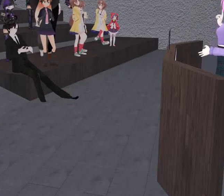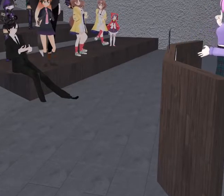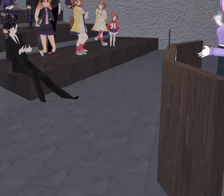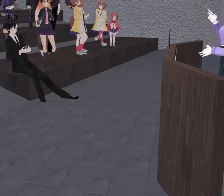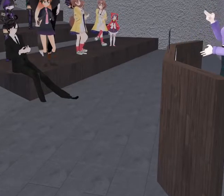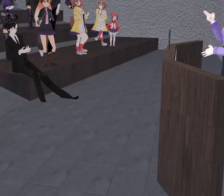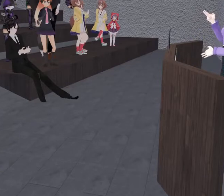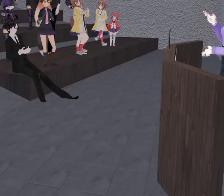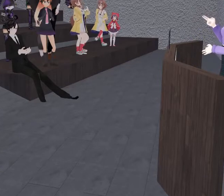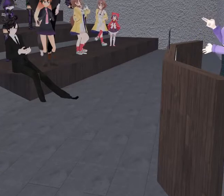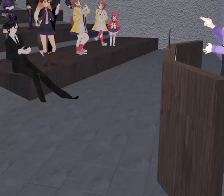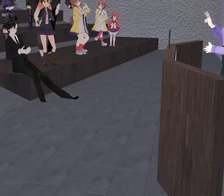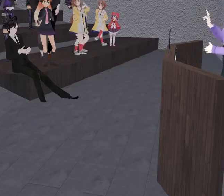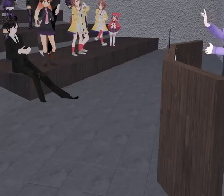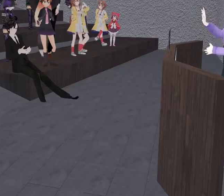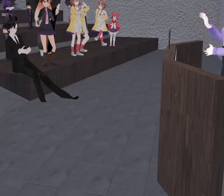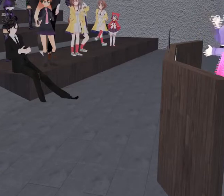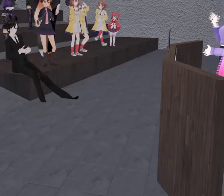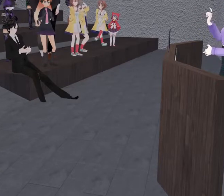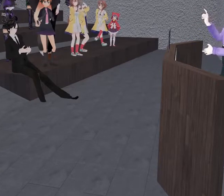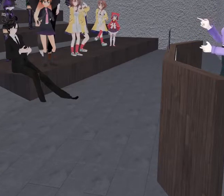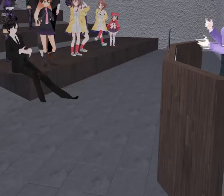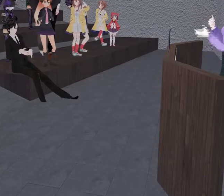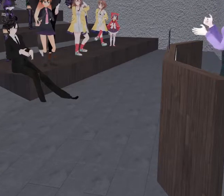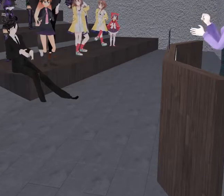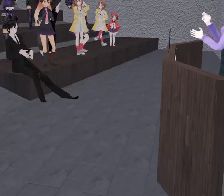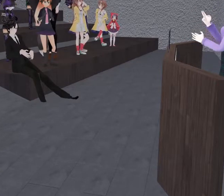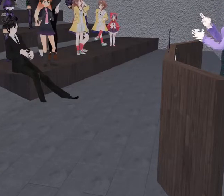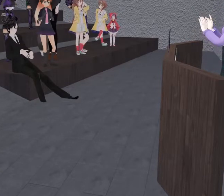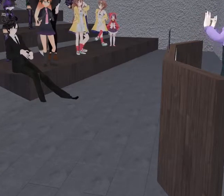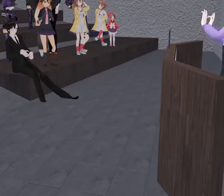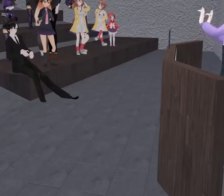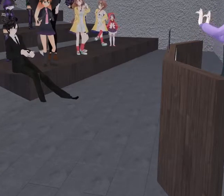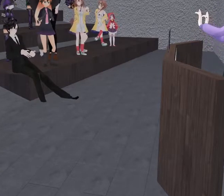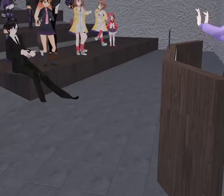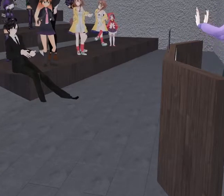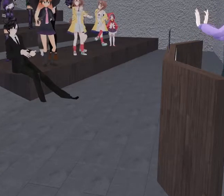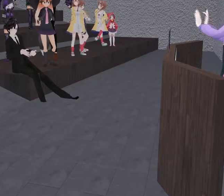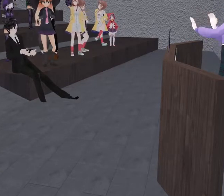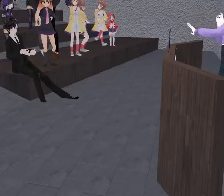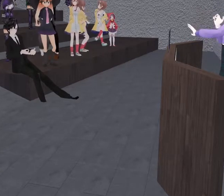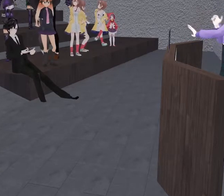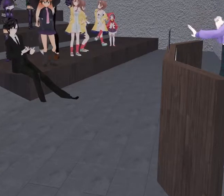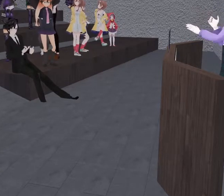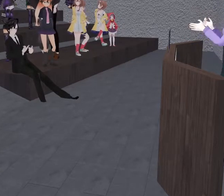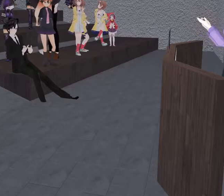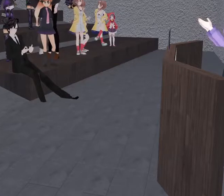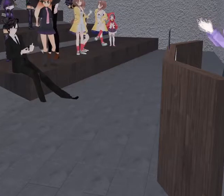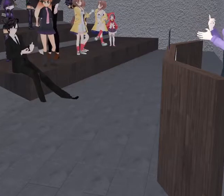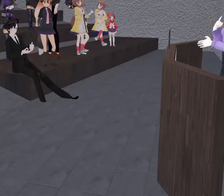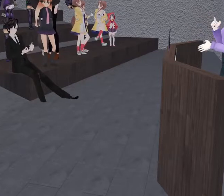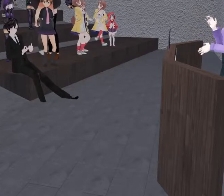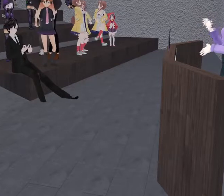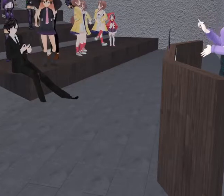so pitiful. I feel so bad for you. So like both of those things like kind of bugged me, and they were definitely things